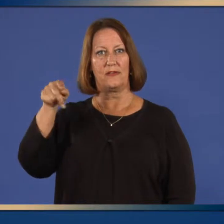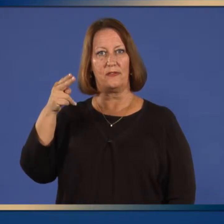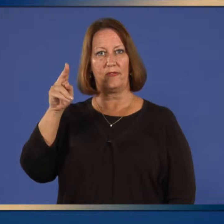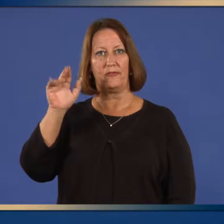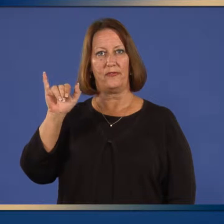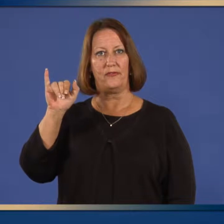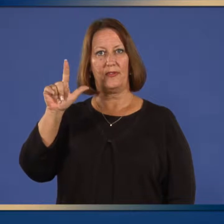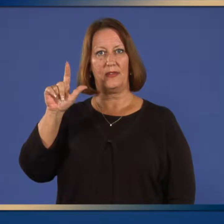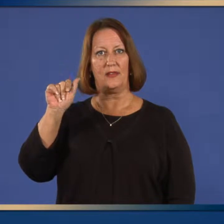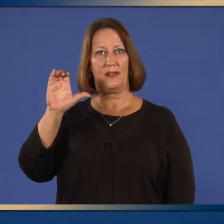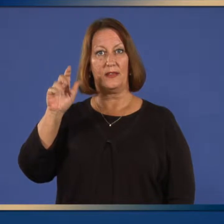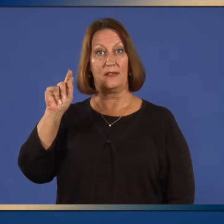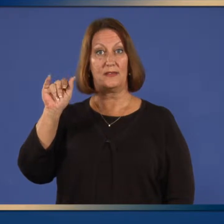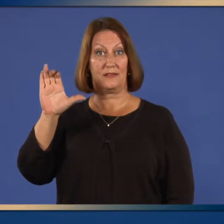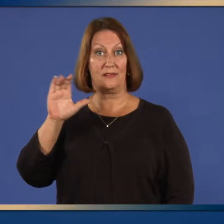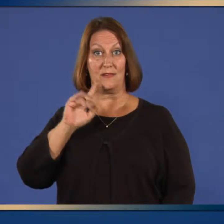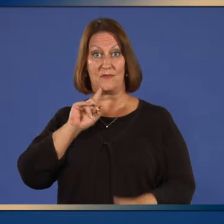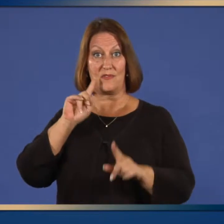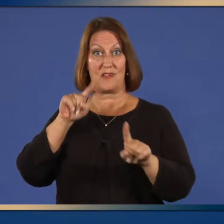component